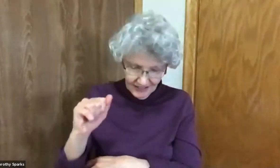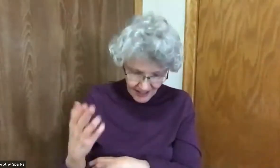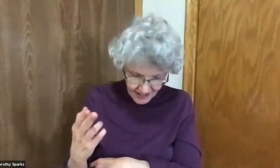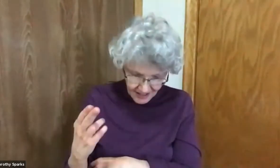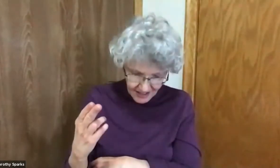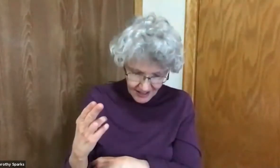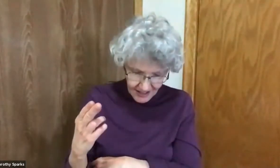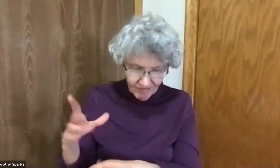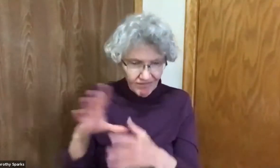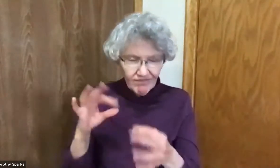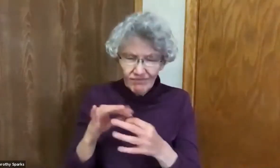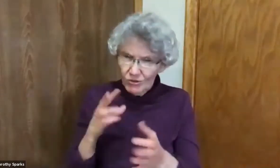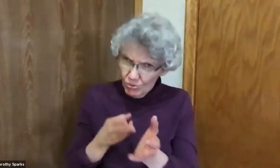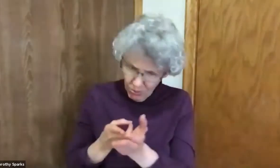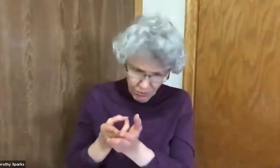who spoke truth